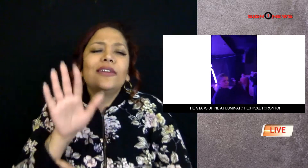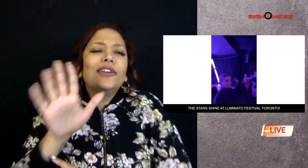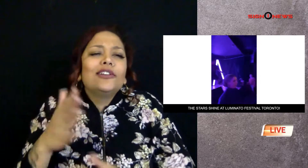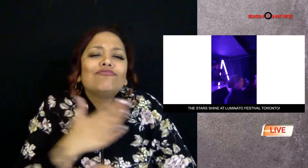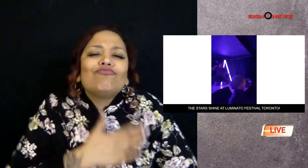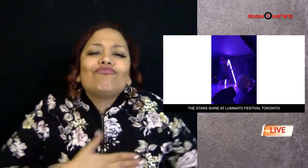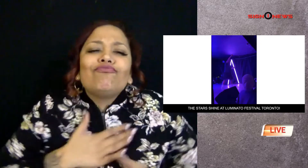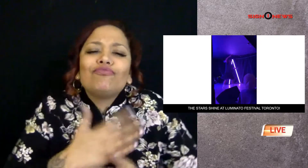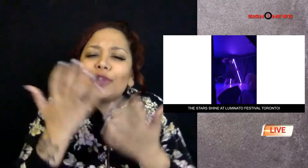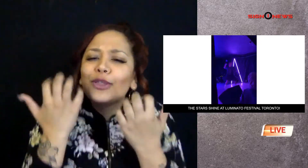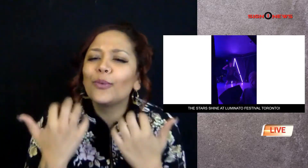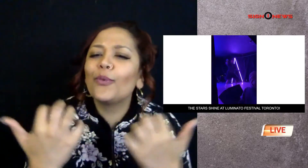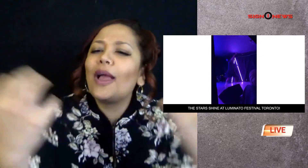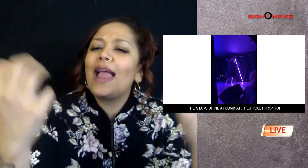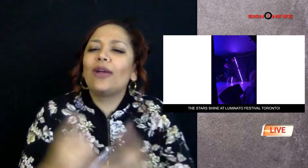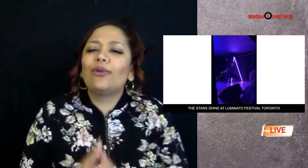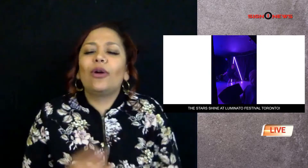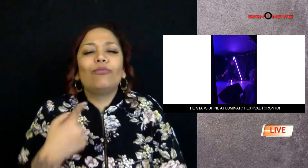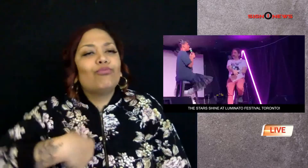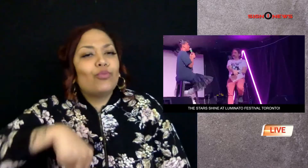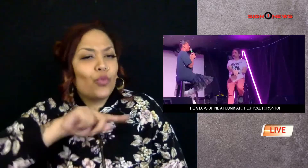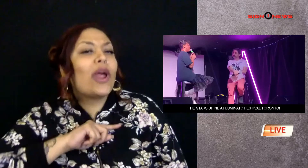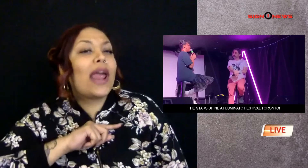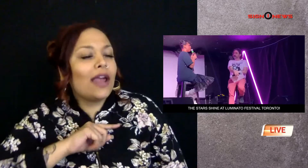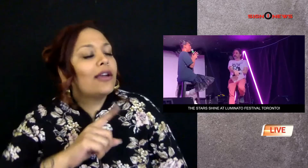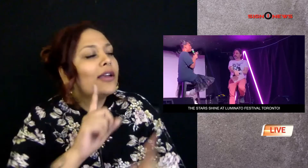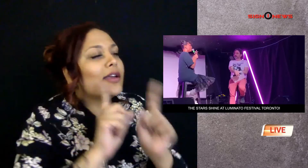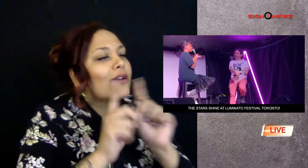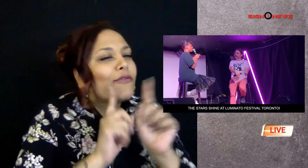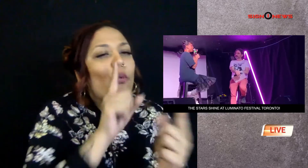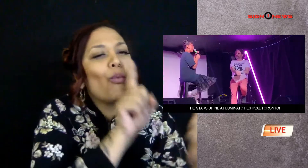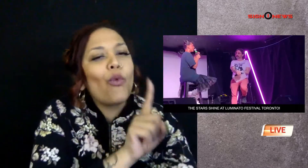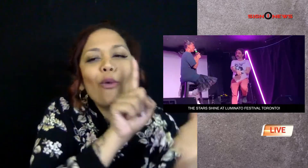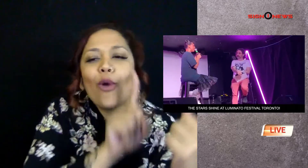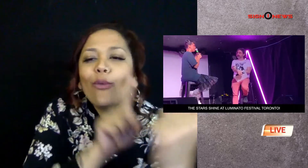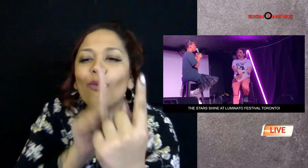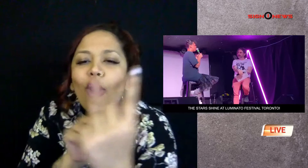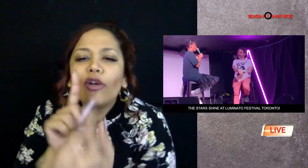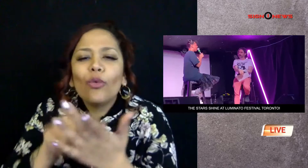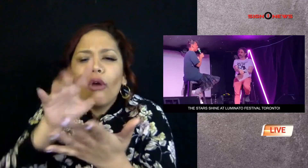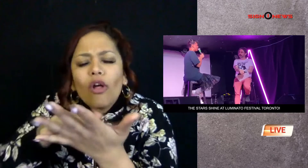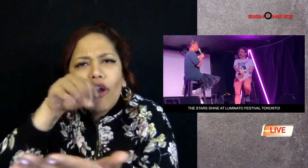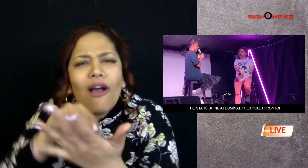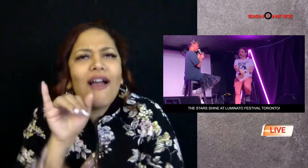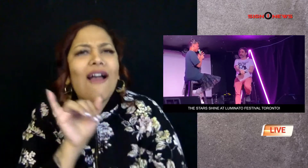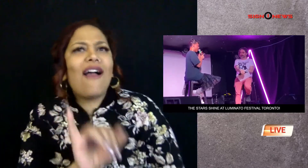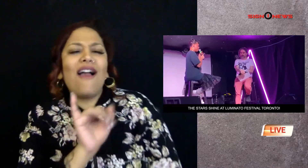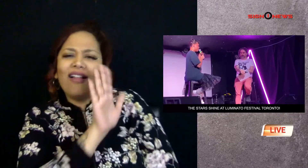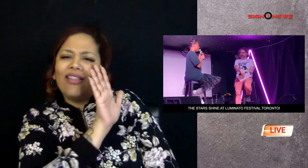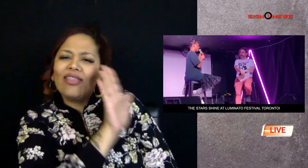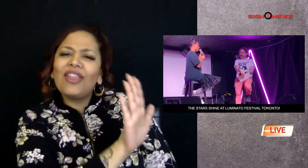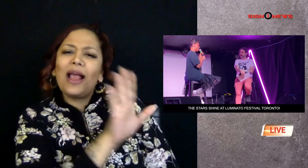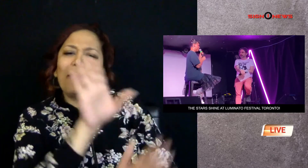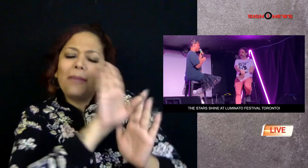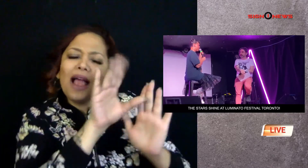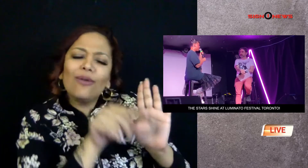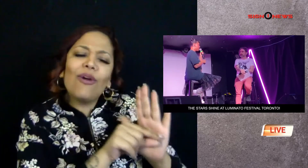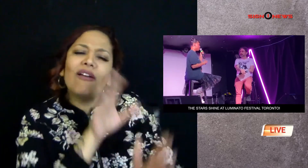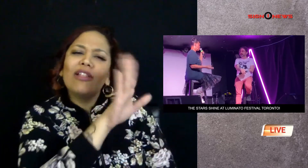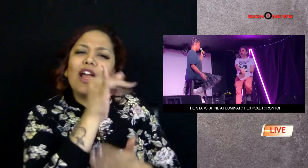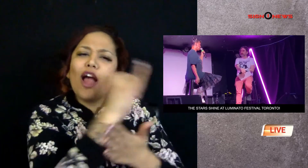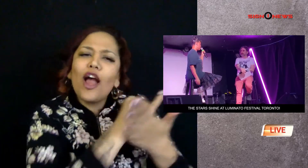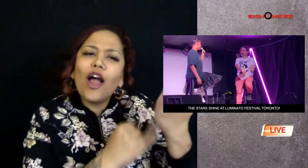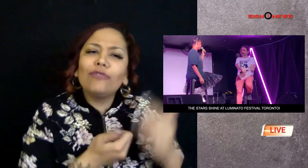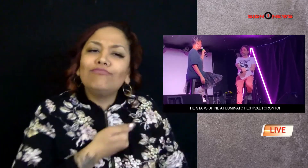stories, share their cultures, and entertain the crowd. And then we interviewed them one-on-one to learn